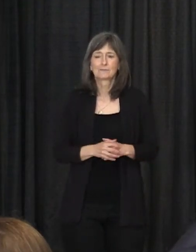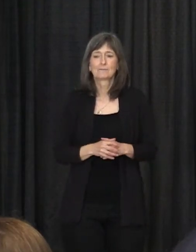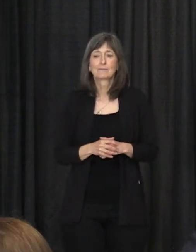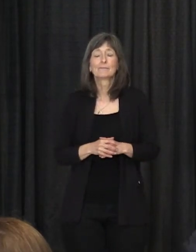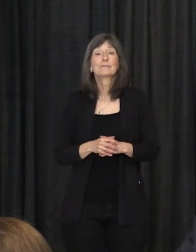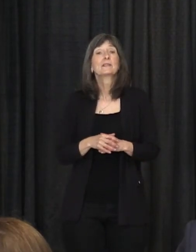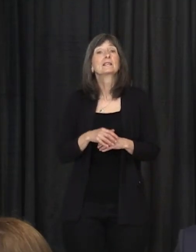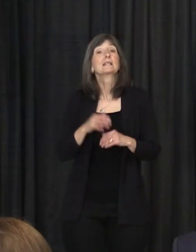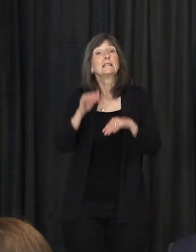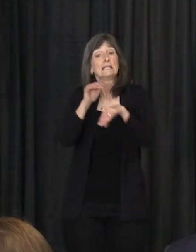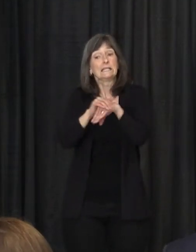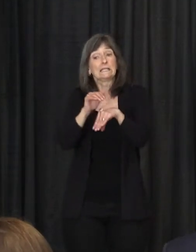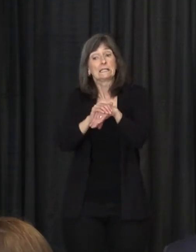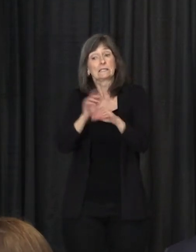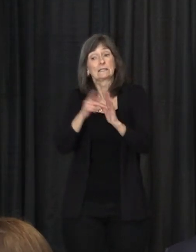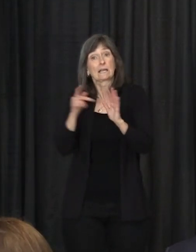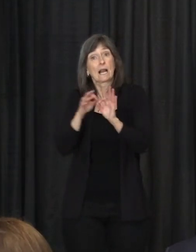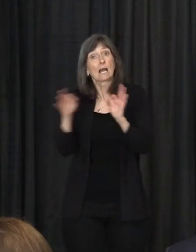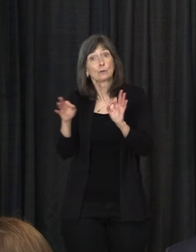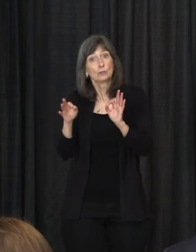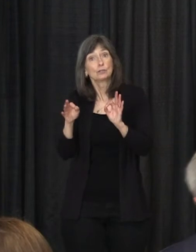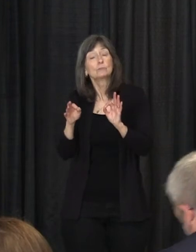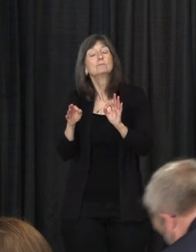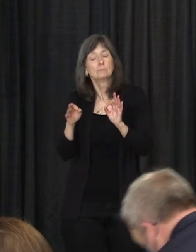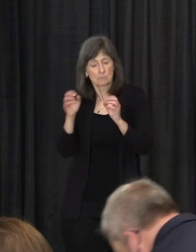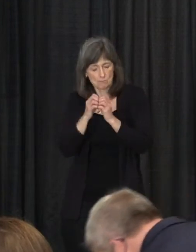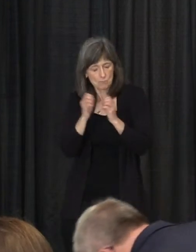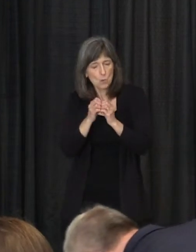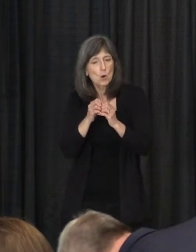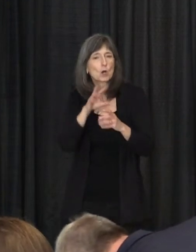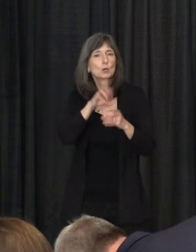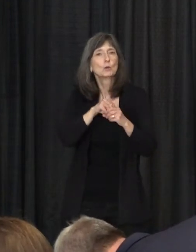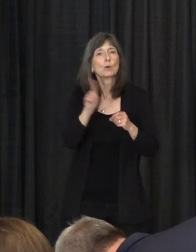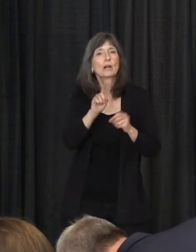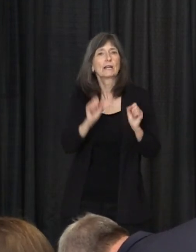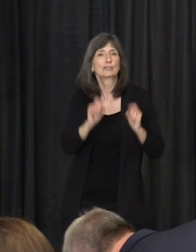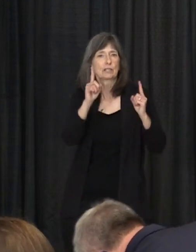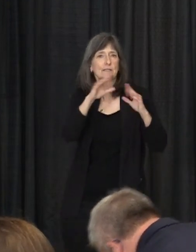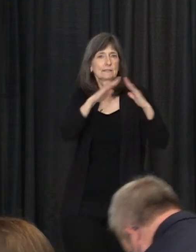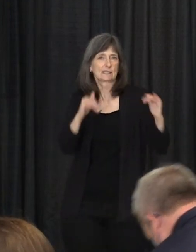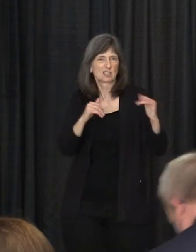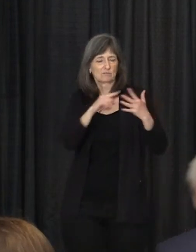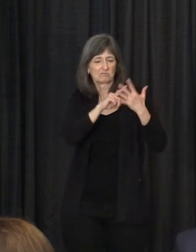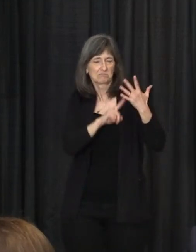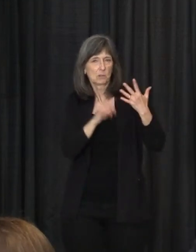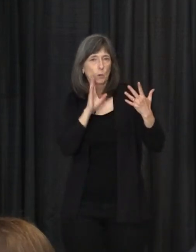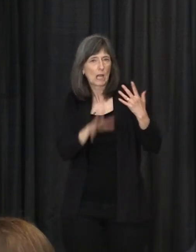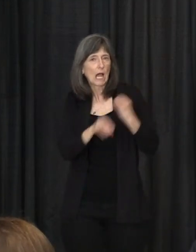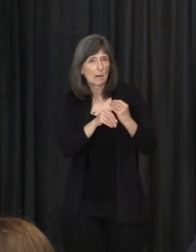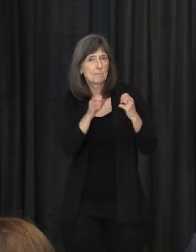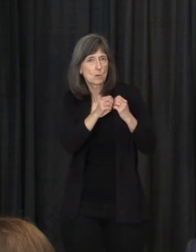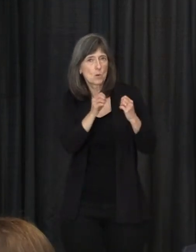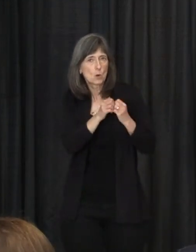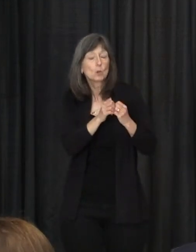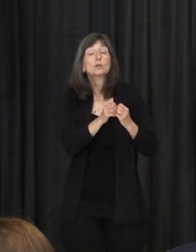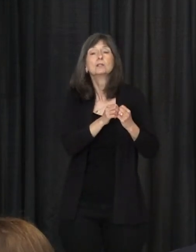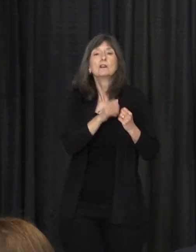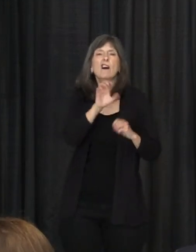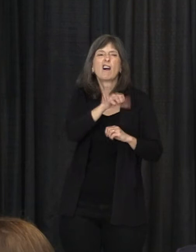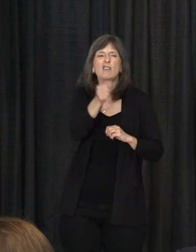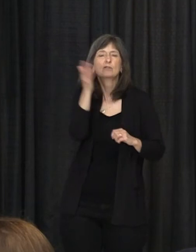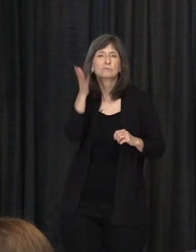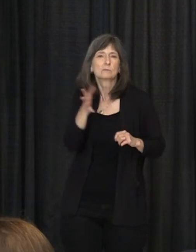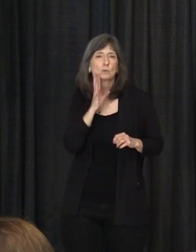second language instruction in our K-12 education system. You'll hear more about these actions shortly from our speakers this morning.